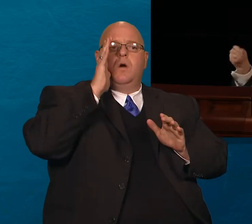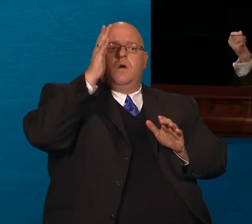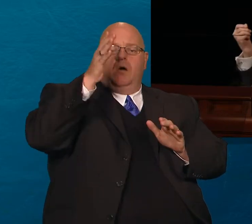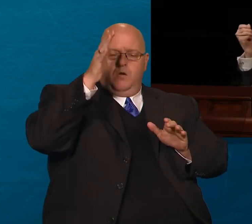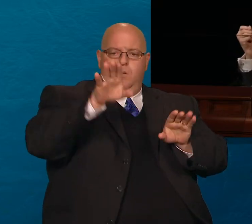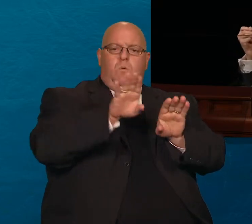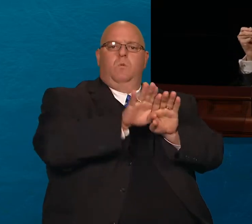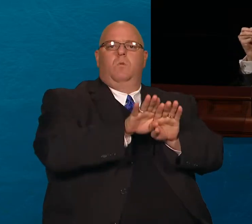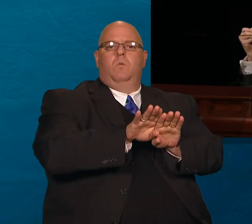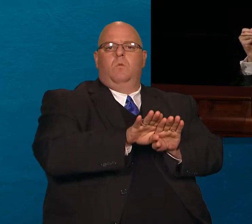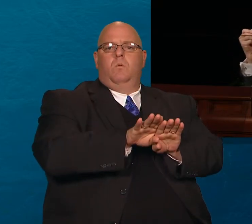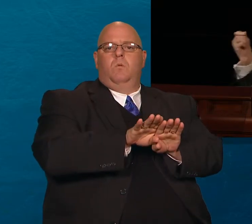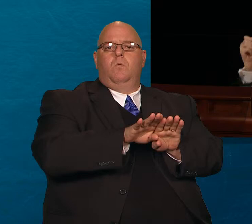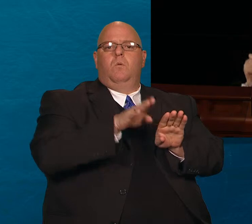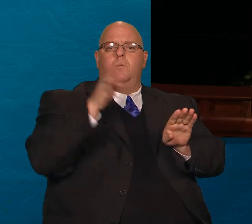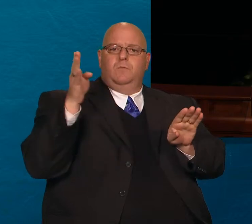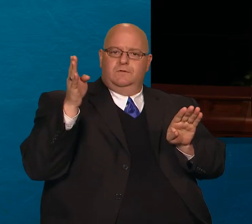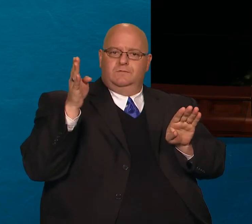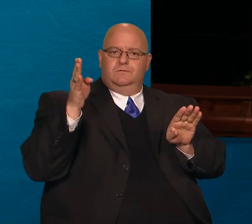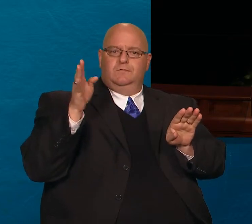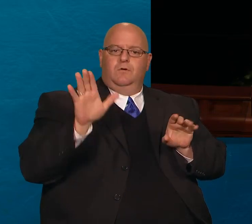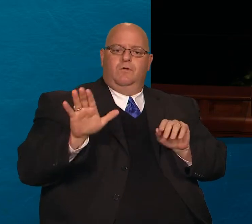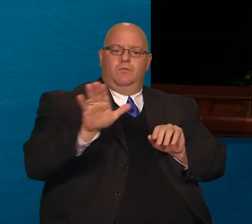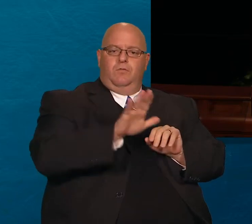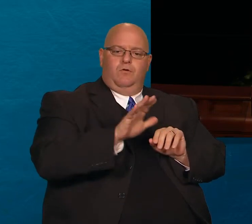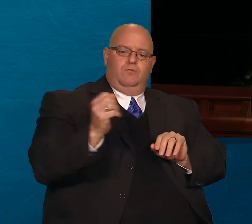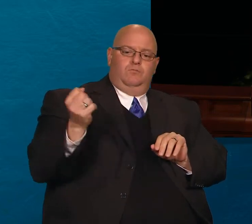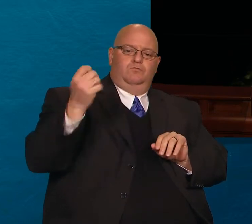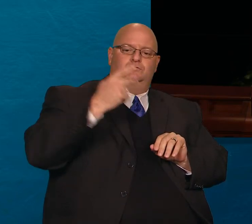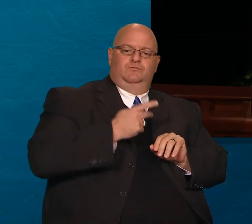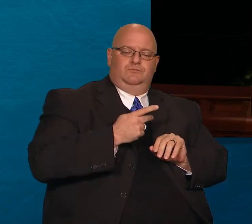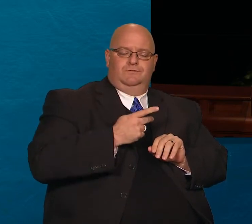eventually open the doors to their return.